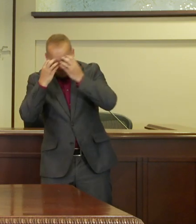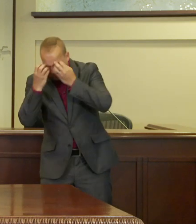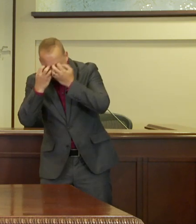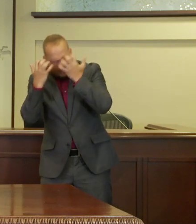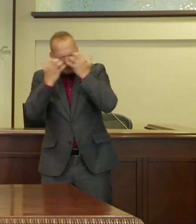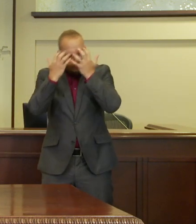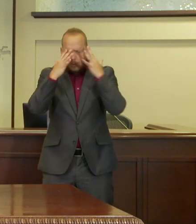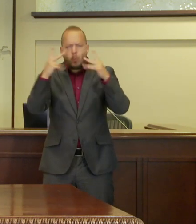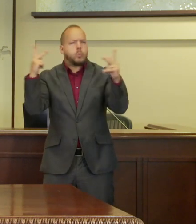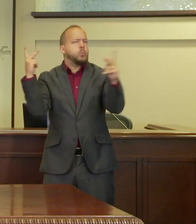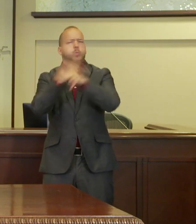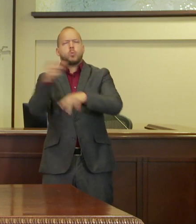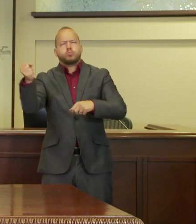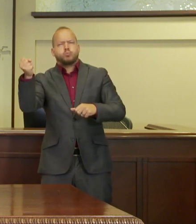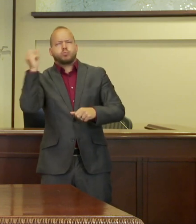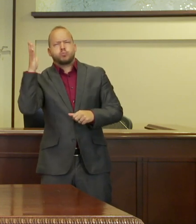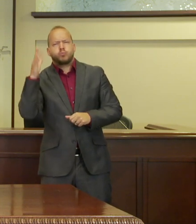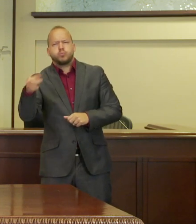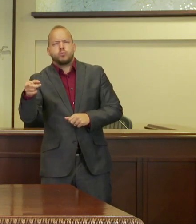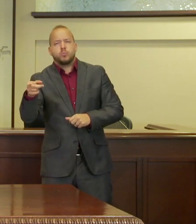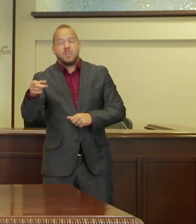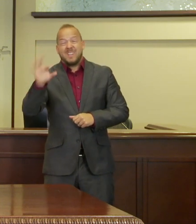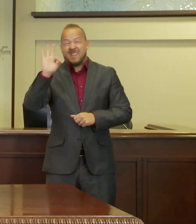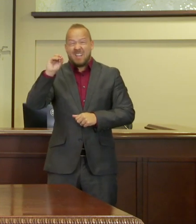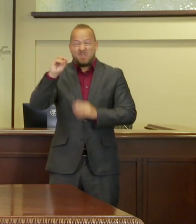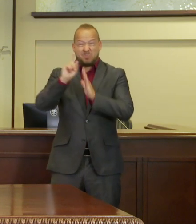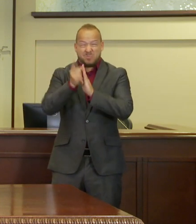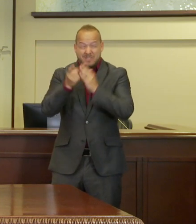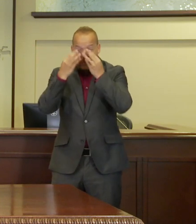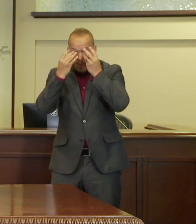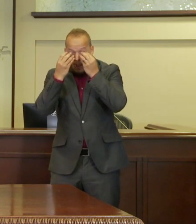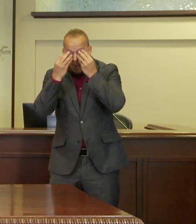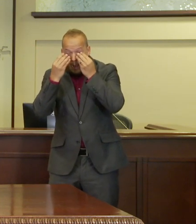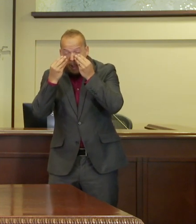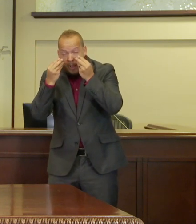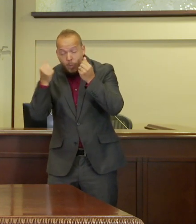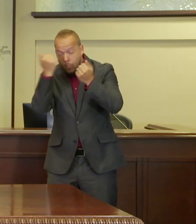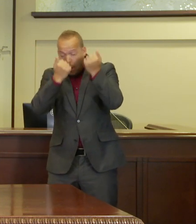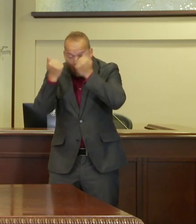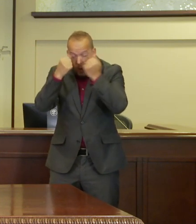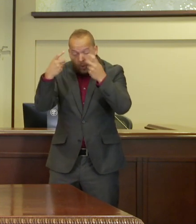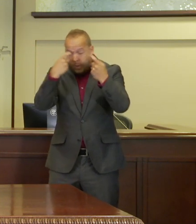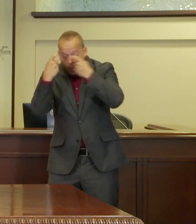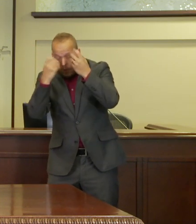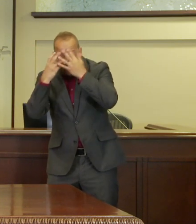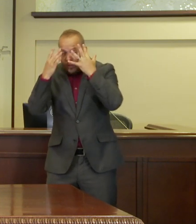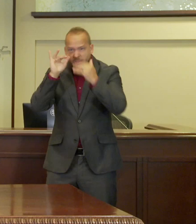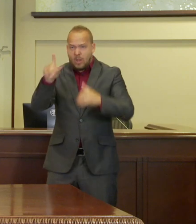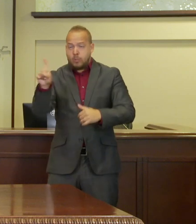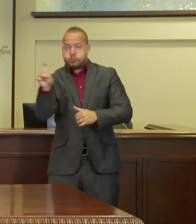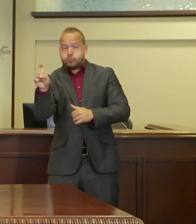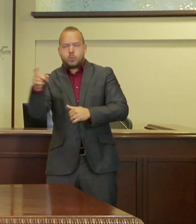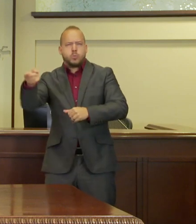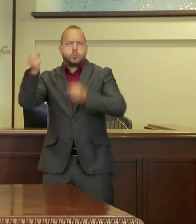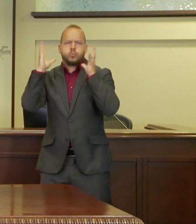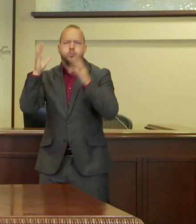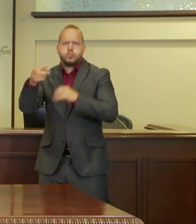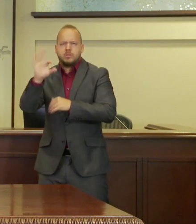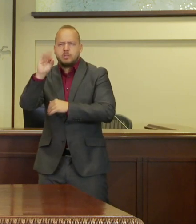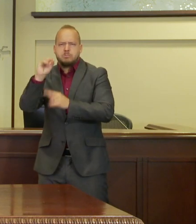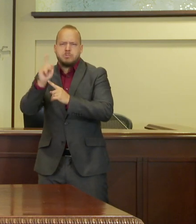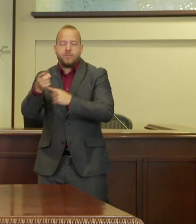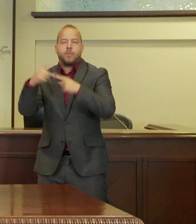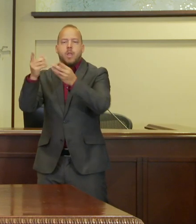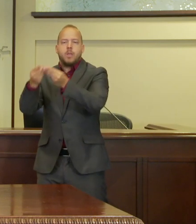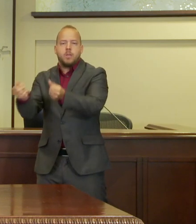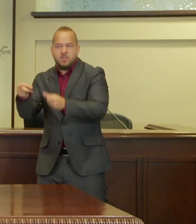minutes, and it's really hard to wash off, as opposed to something like CS gas, which is